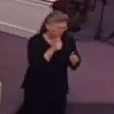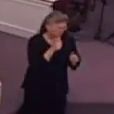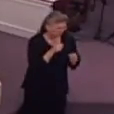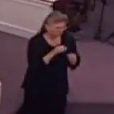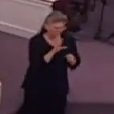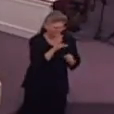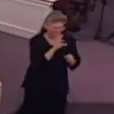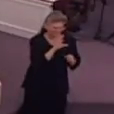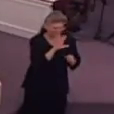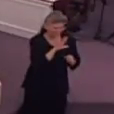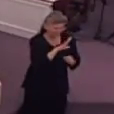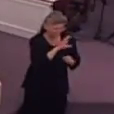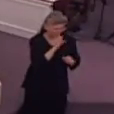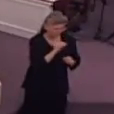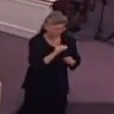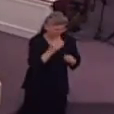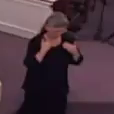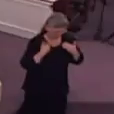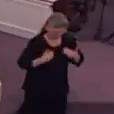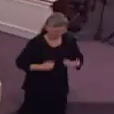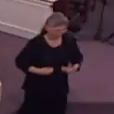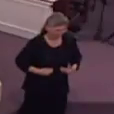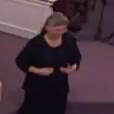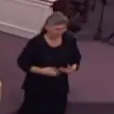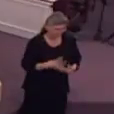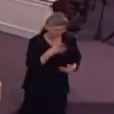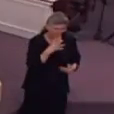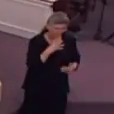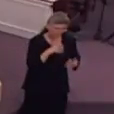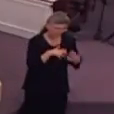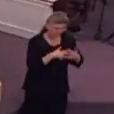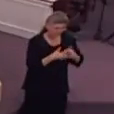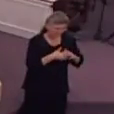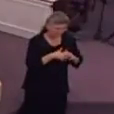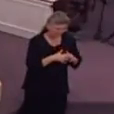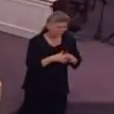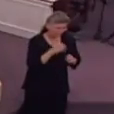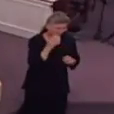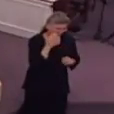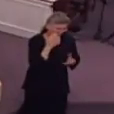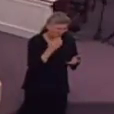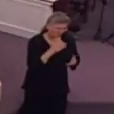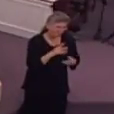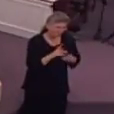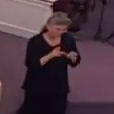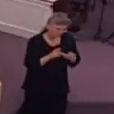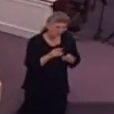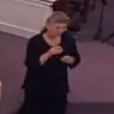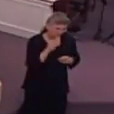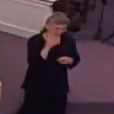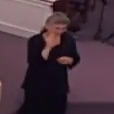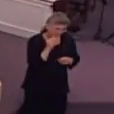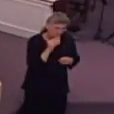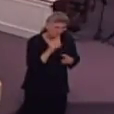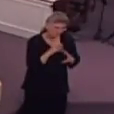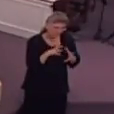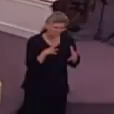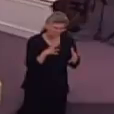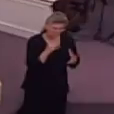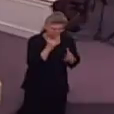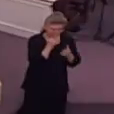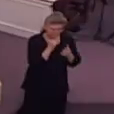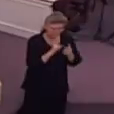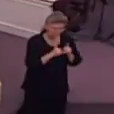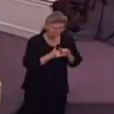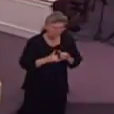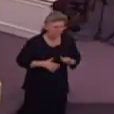65% of her body. Now, you're talking about misfits. People can find a place of being a misfit.